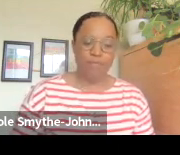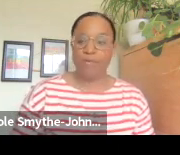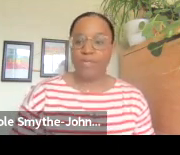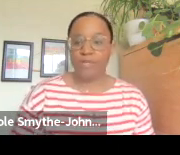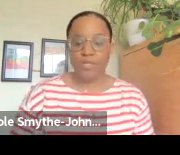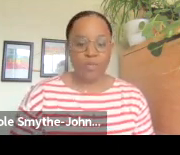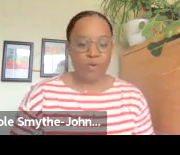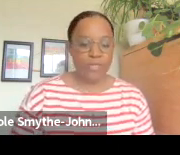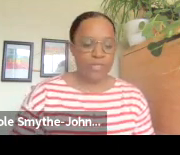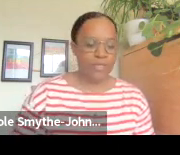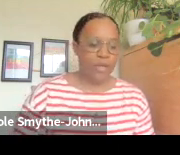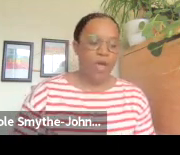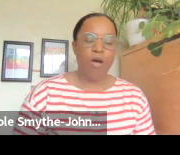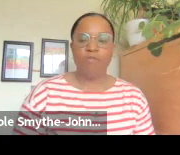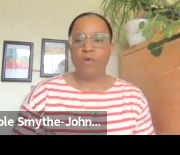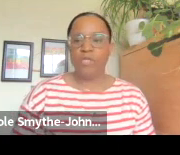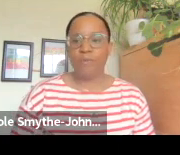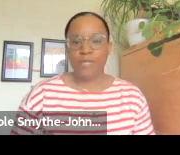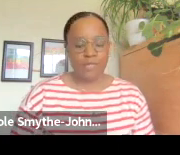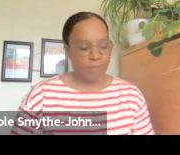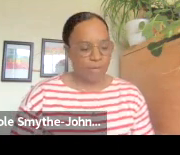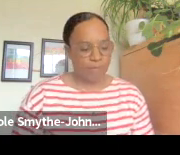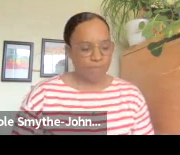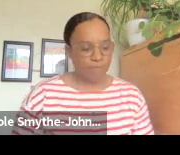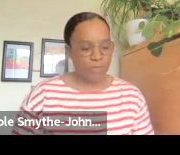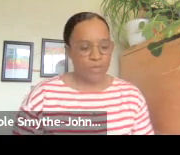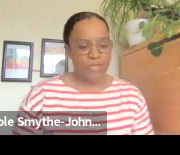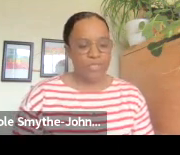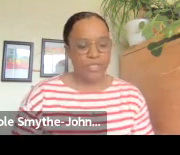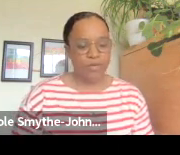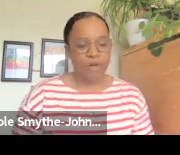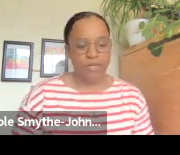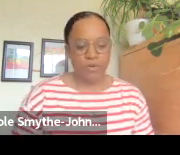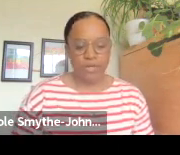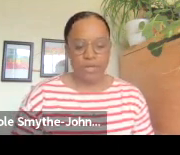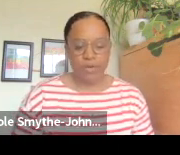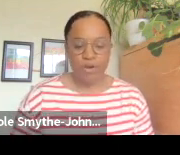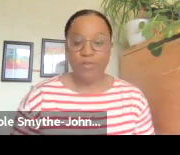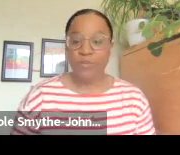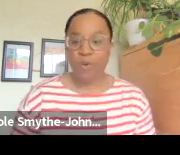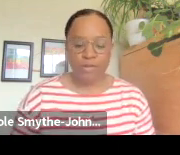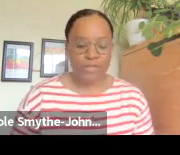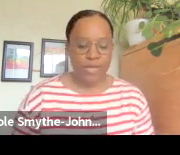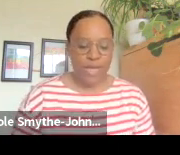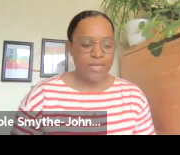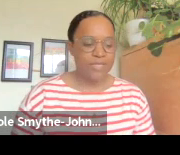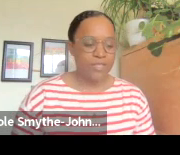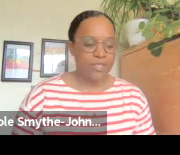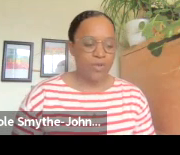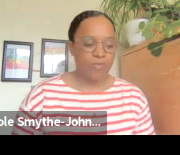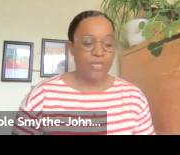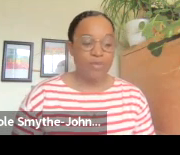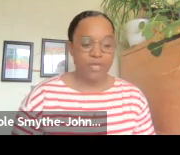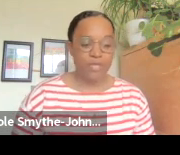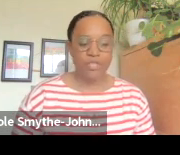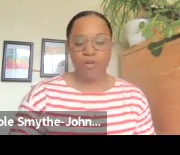tributary of my research it summarizes unfolds from that statement. The presentation follows Dunkley on one of his walks and sketches